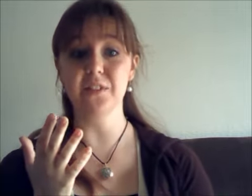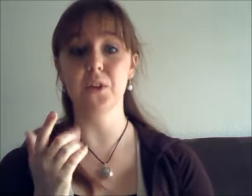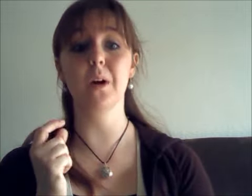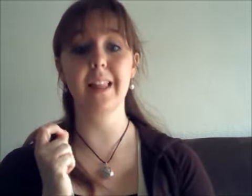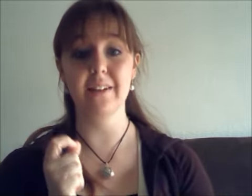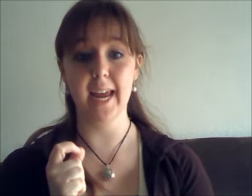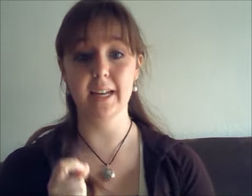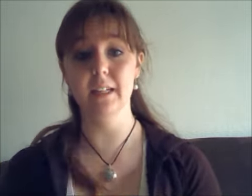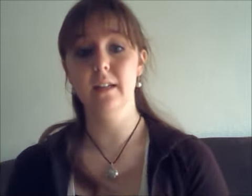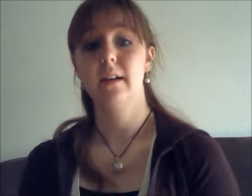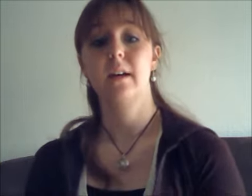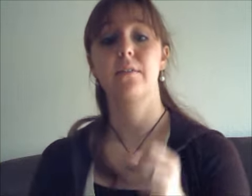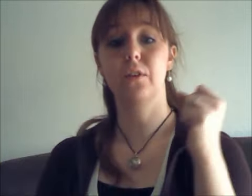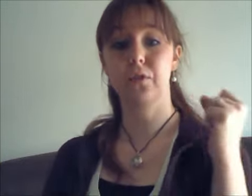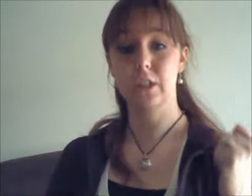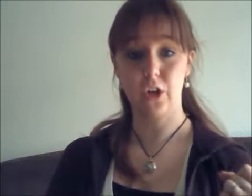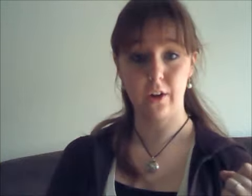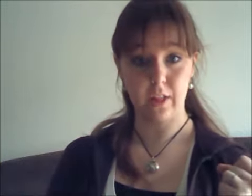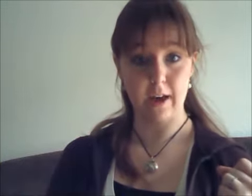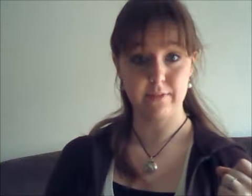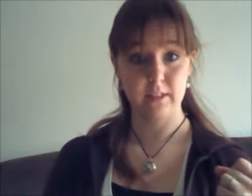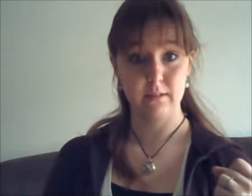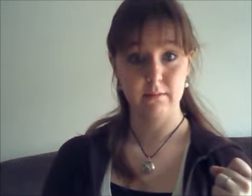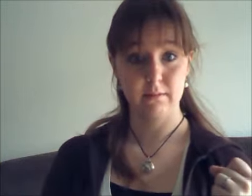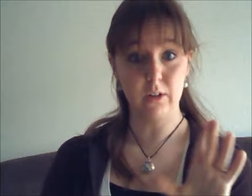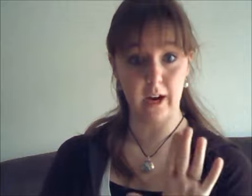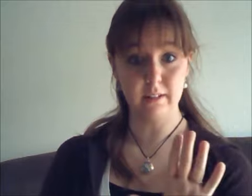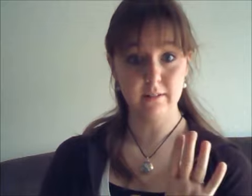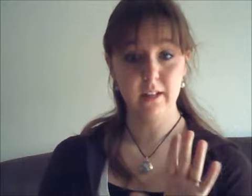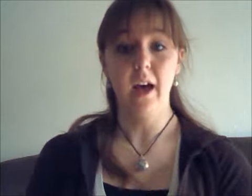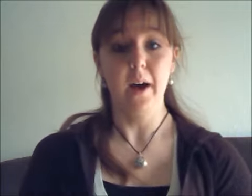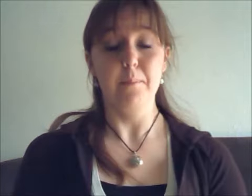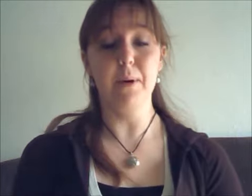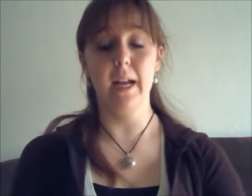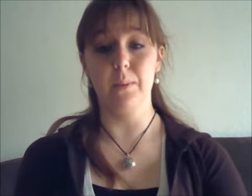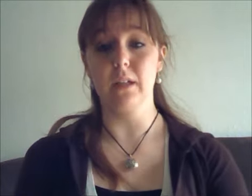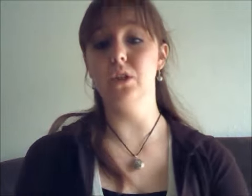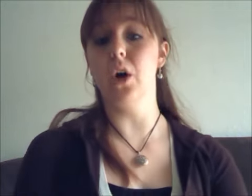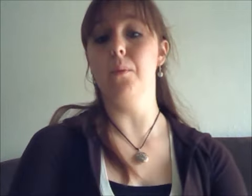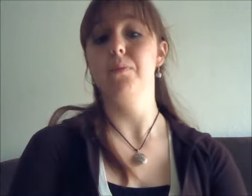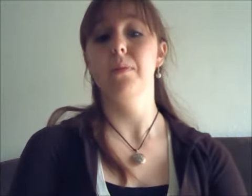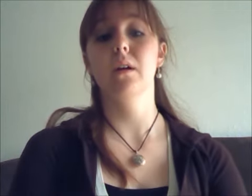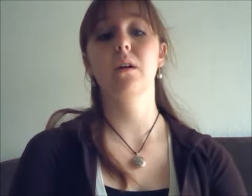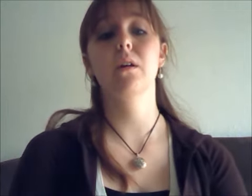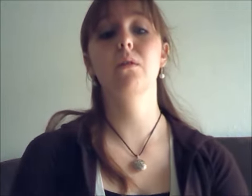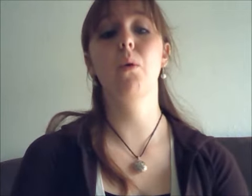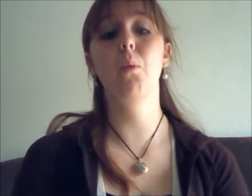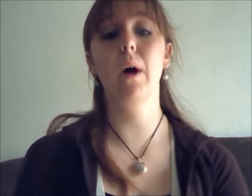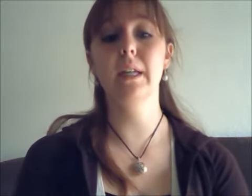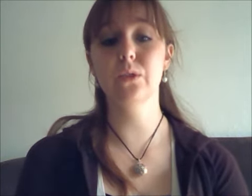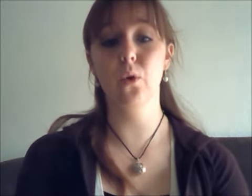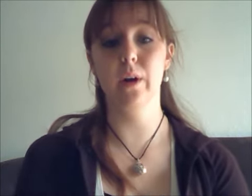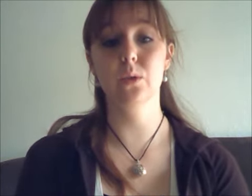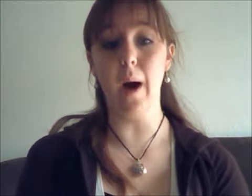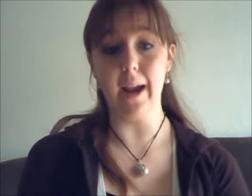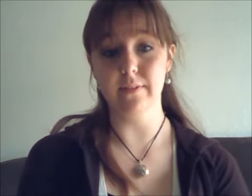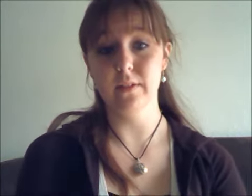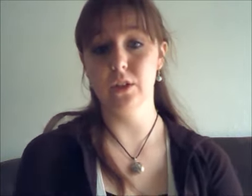you are left-handed, feel free to start on the left. Okay? But anyway, so one is for his wife. So you're